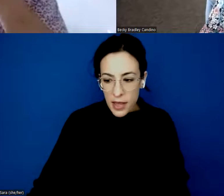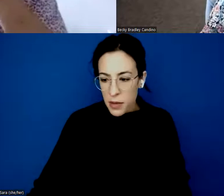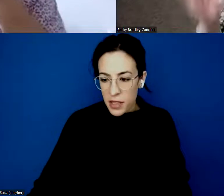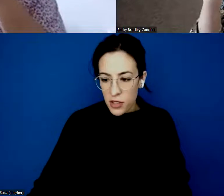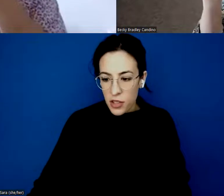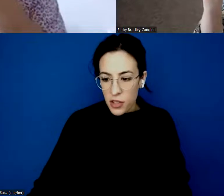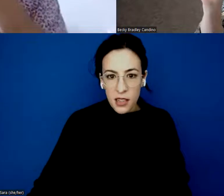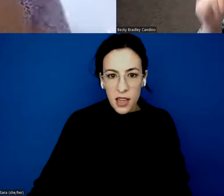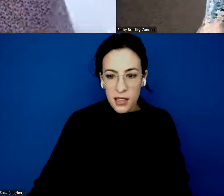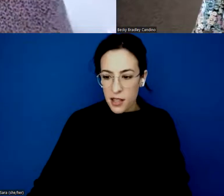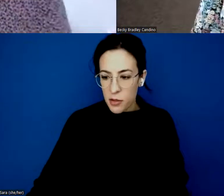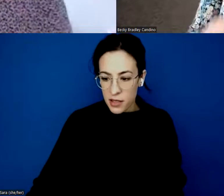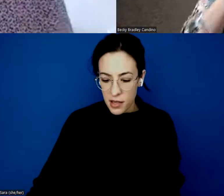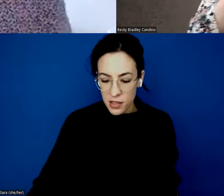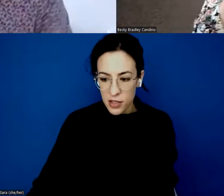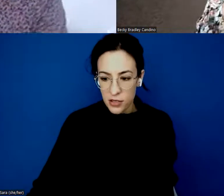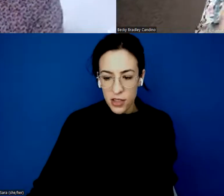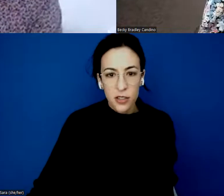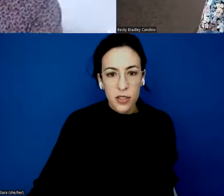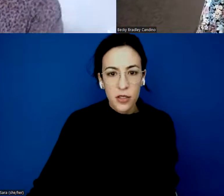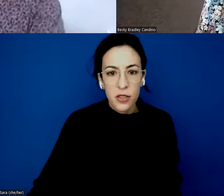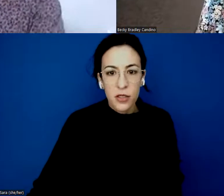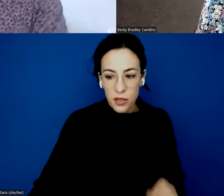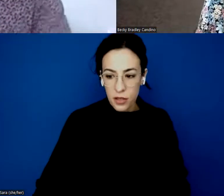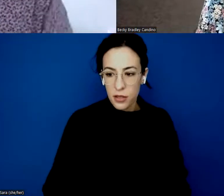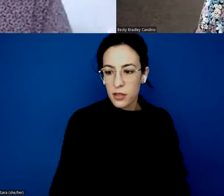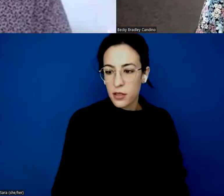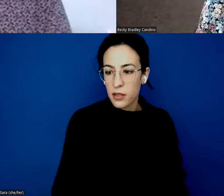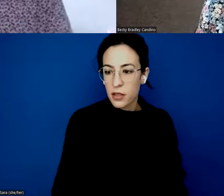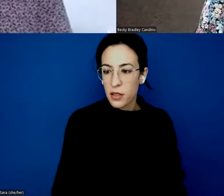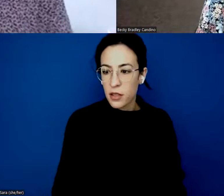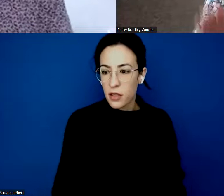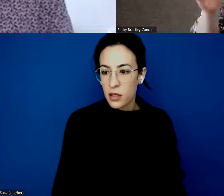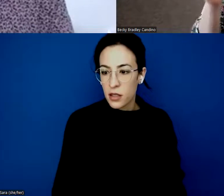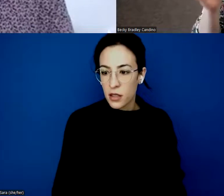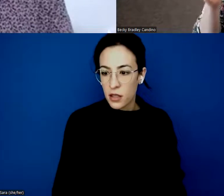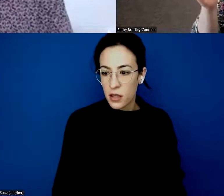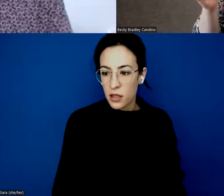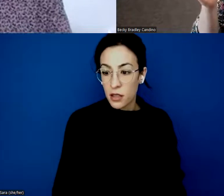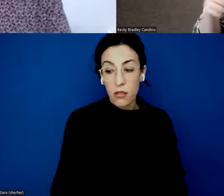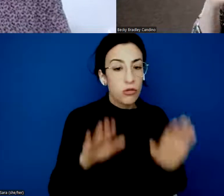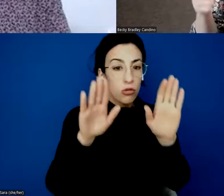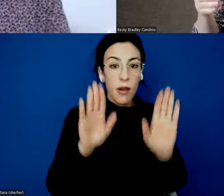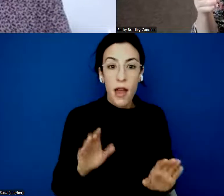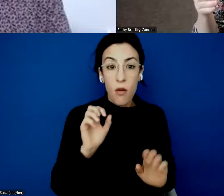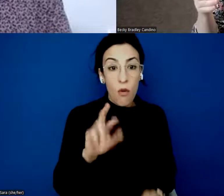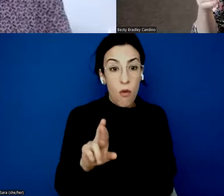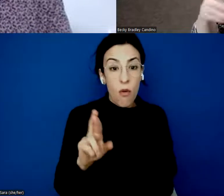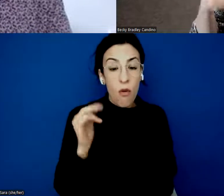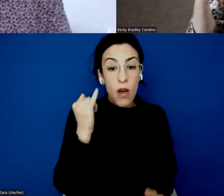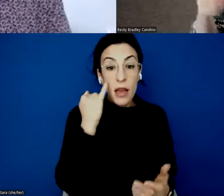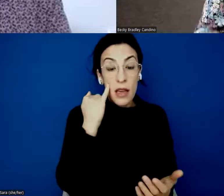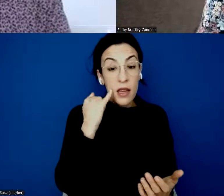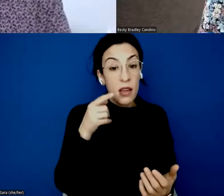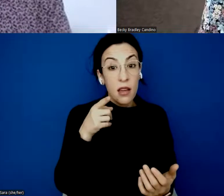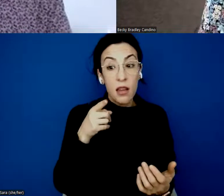And So- then Becky, you can, send them as you see fit also. Great. Or if you want, if you're participating, you